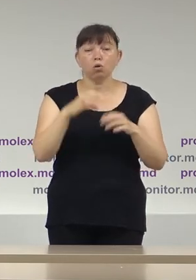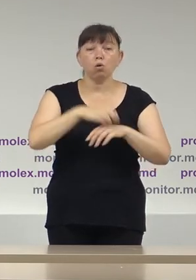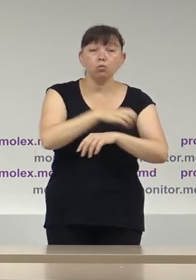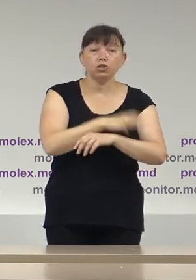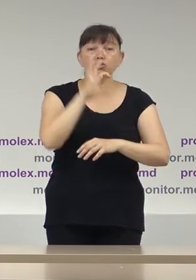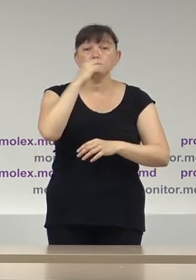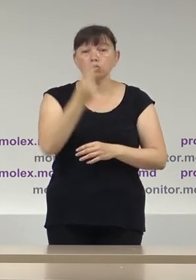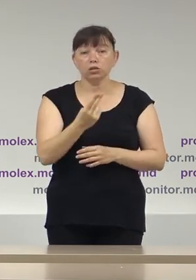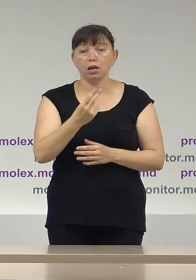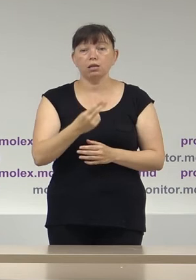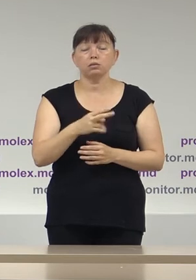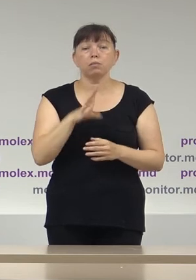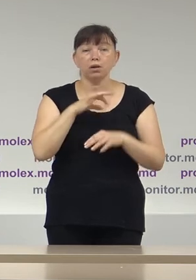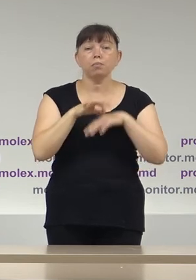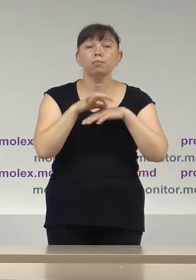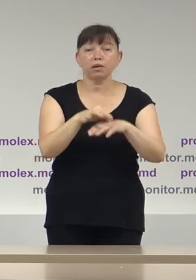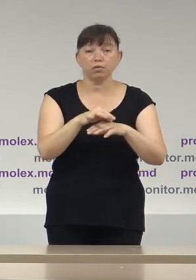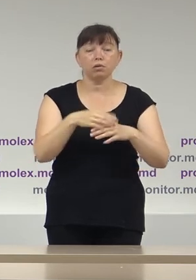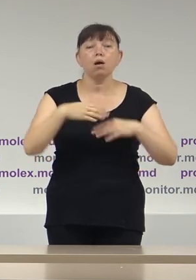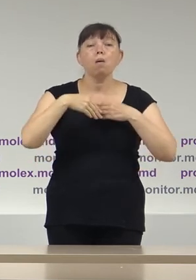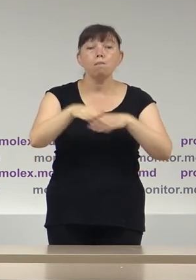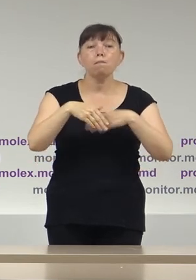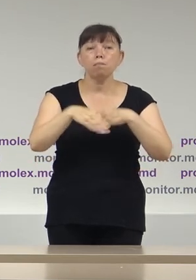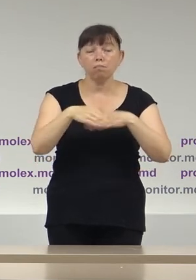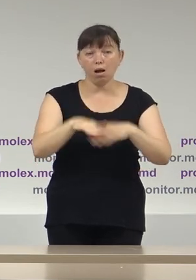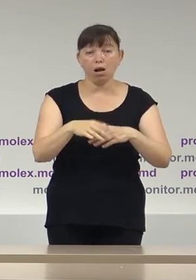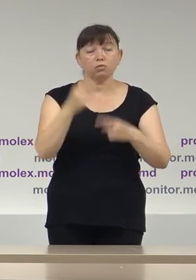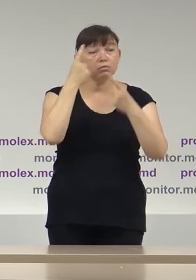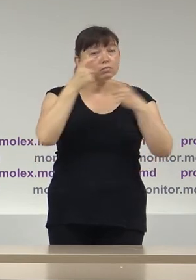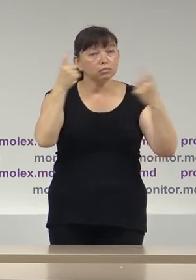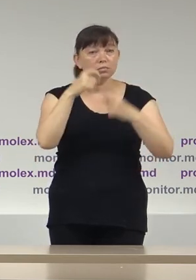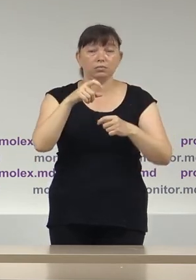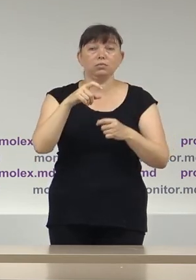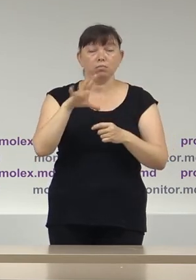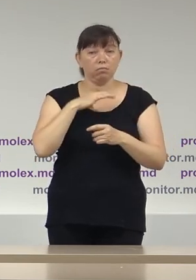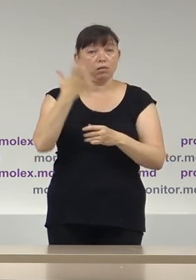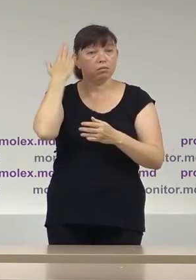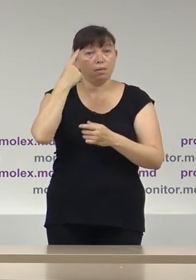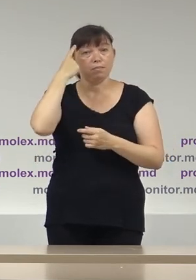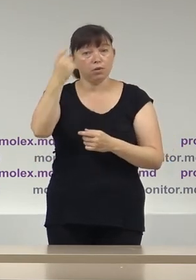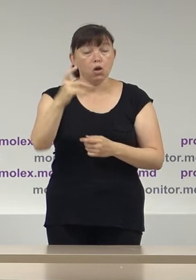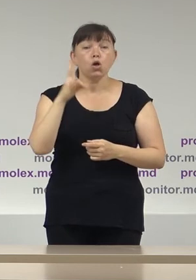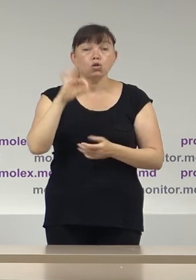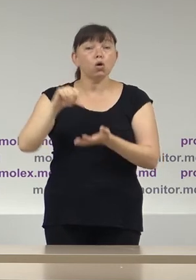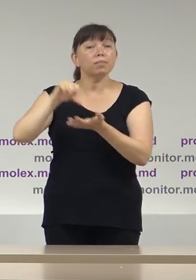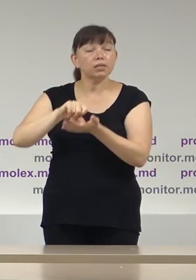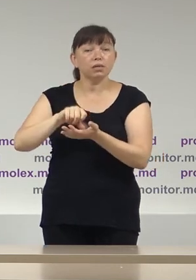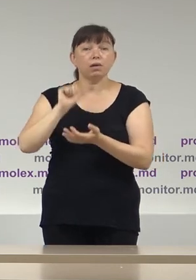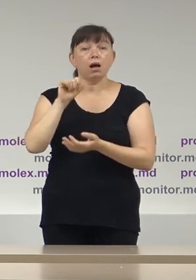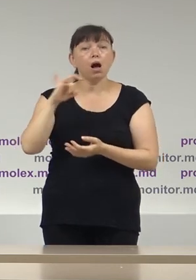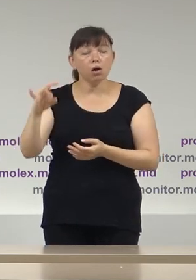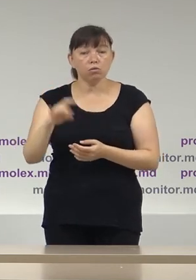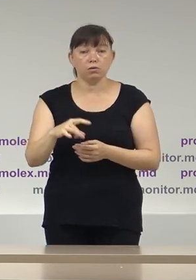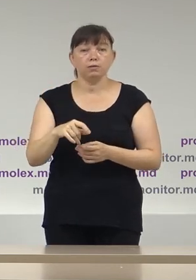case occurred on the 4th of July 2021, when the electoral bloc of communists and socialists organized a